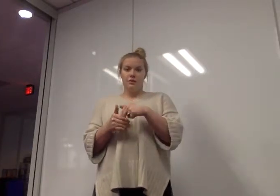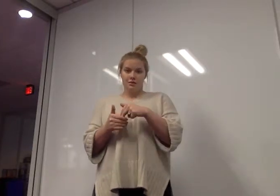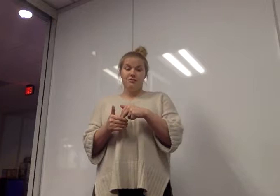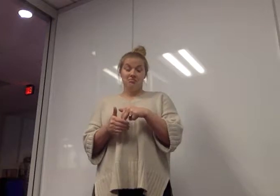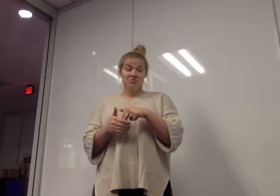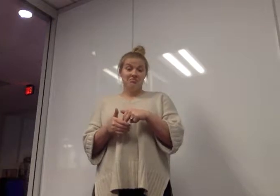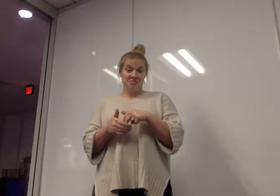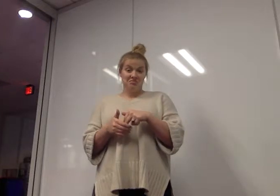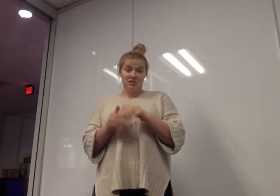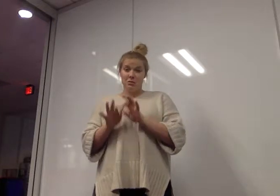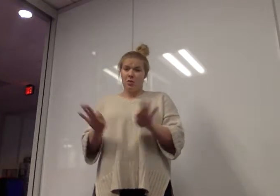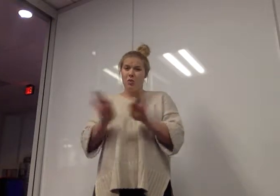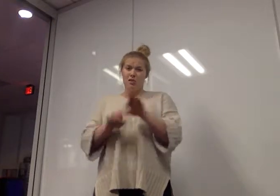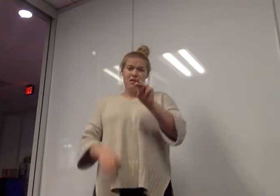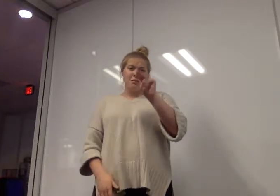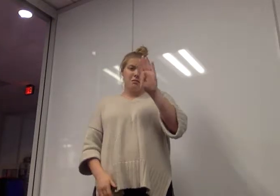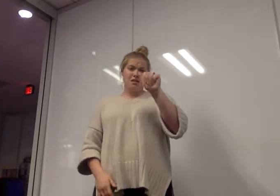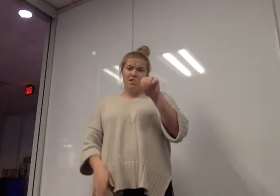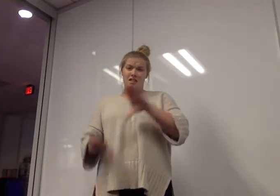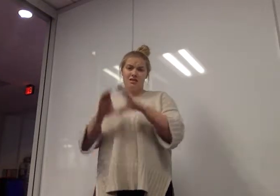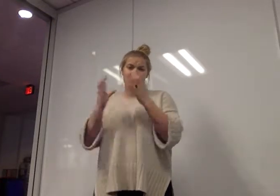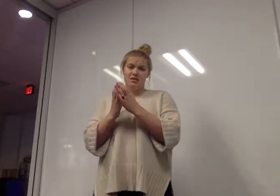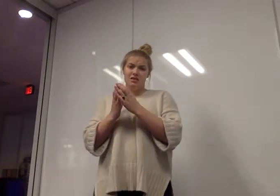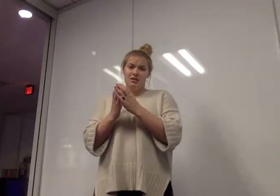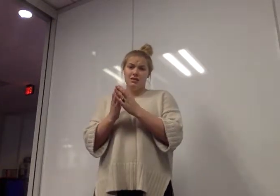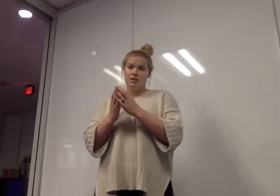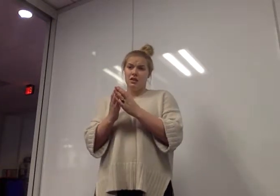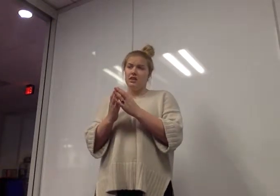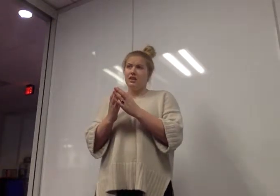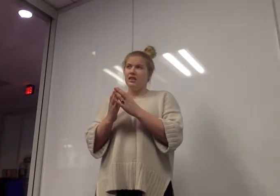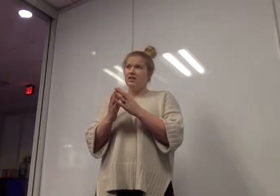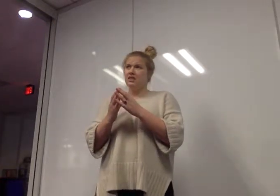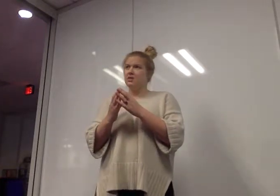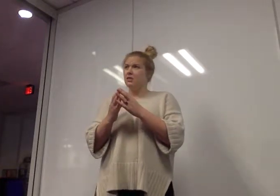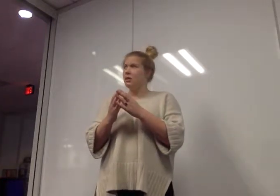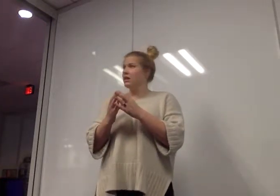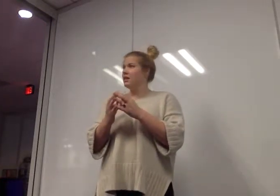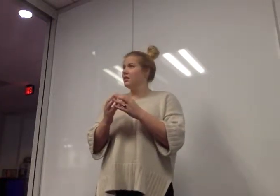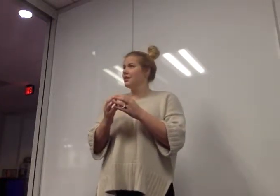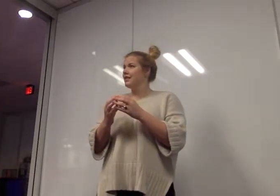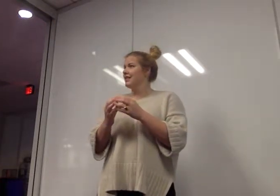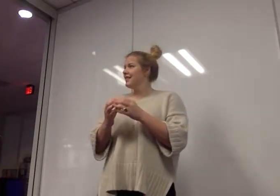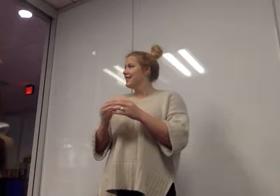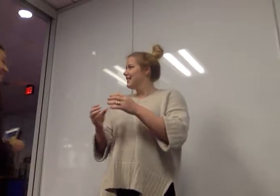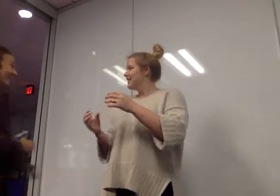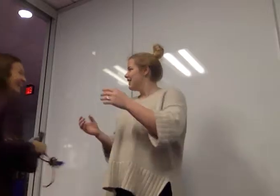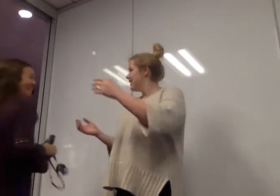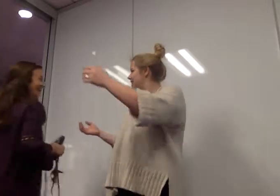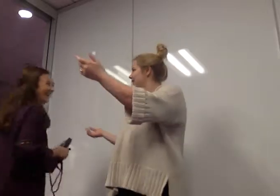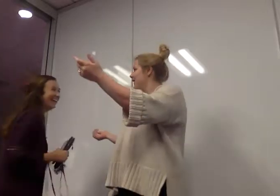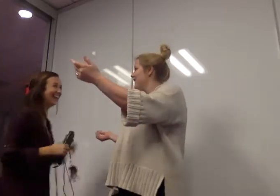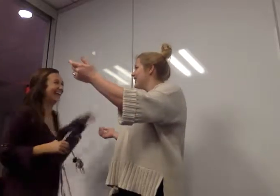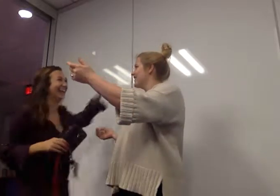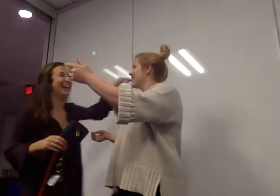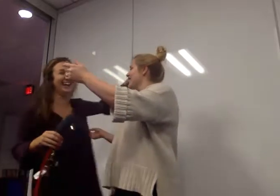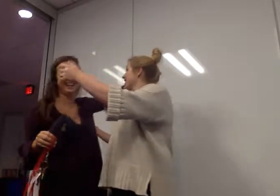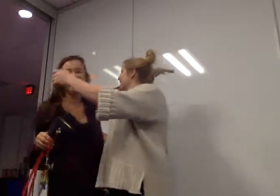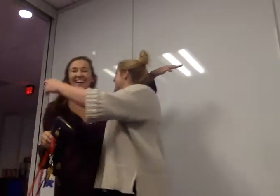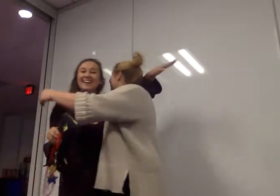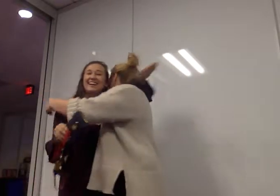really important in the MBA classroom because participation counts for half the grade. So business schools have been struggling with this